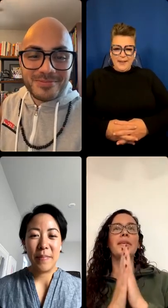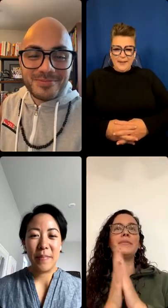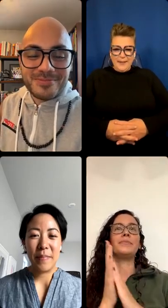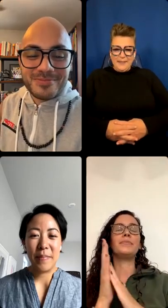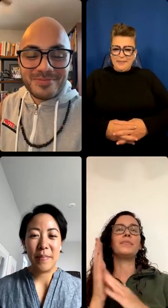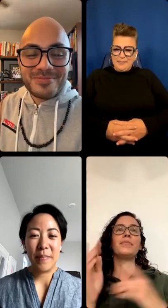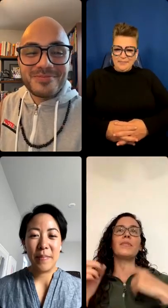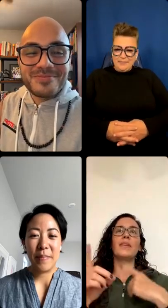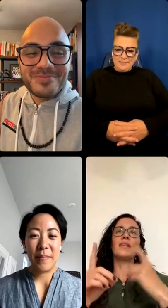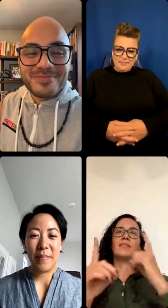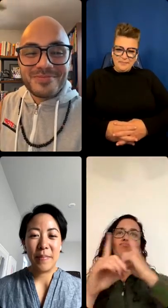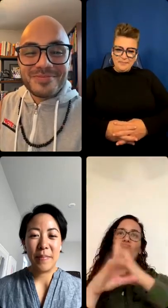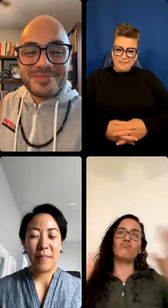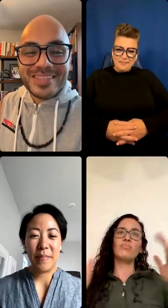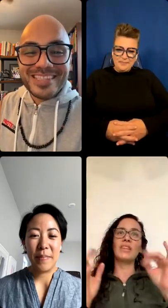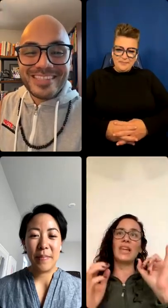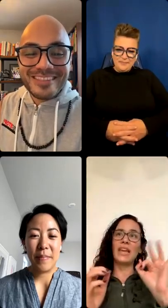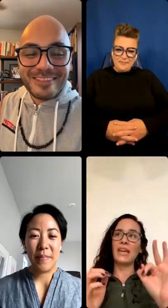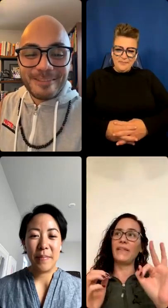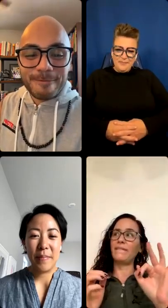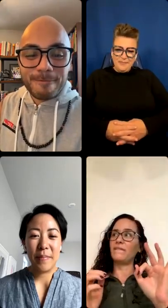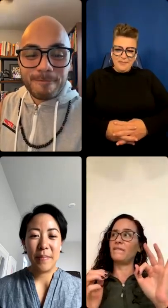Oh,